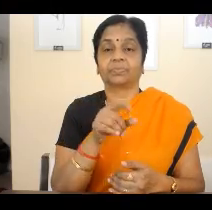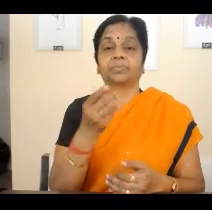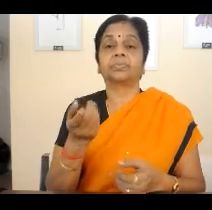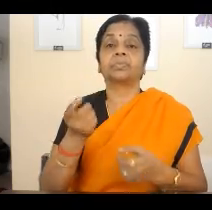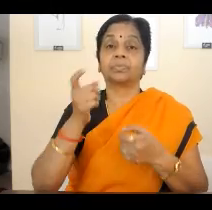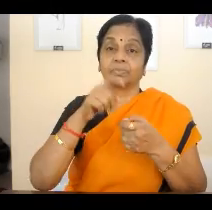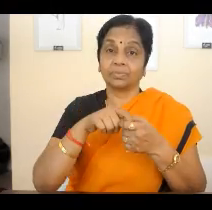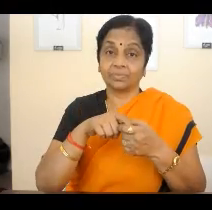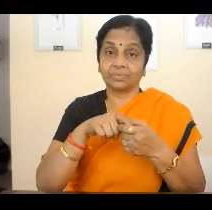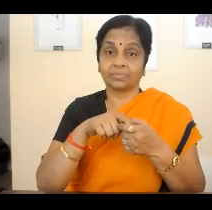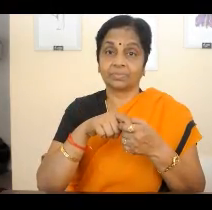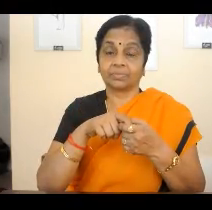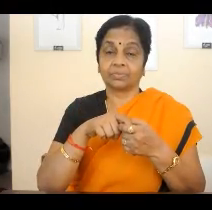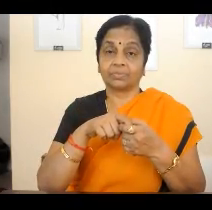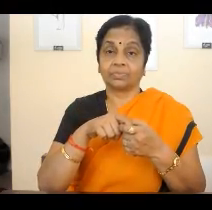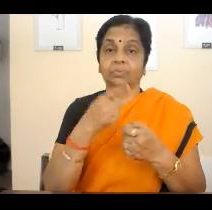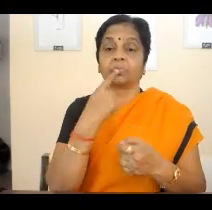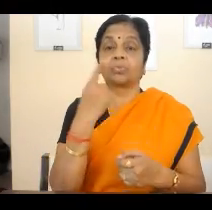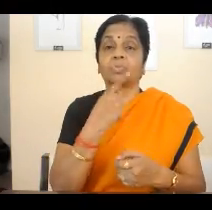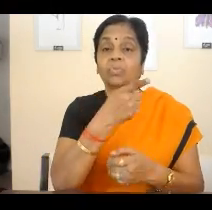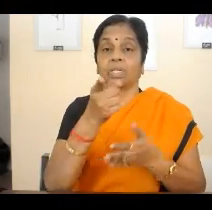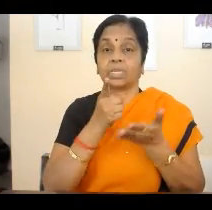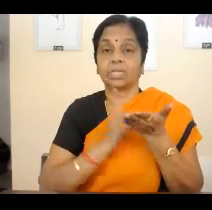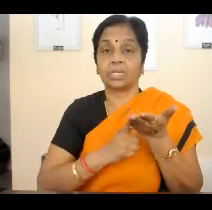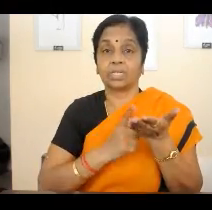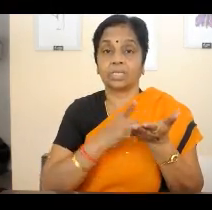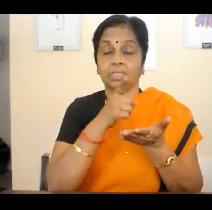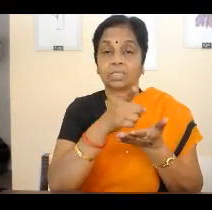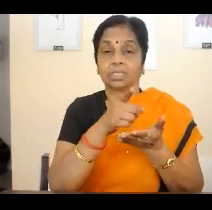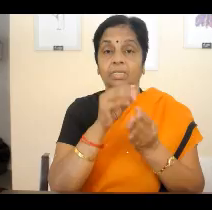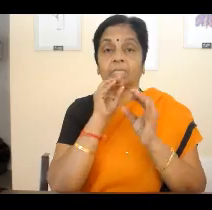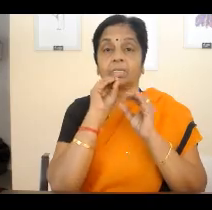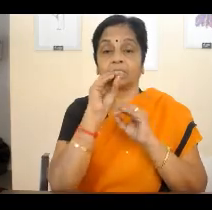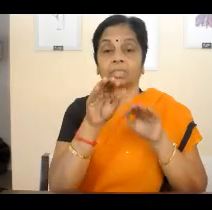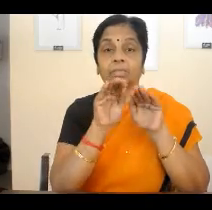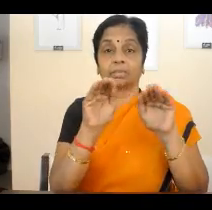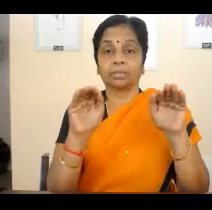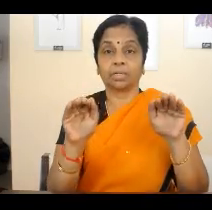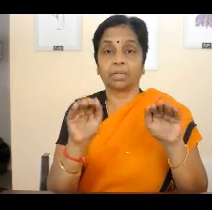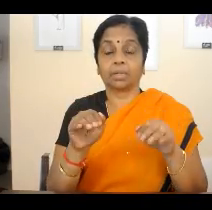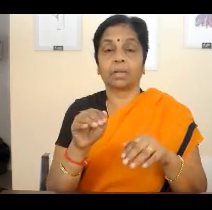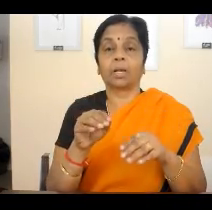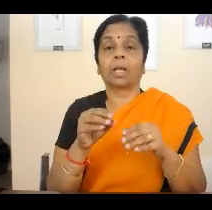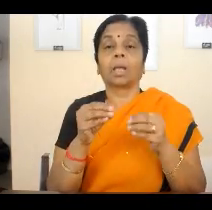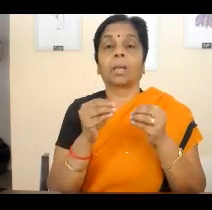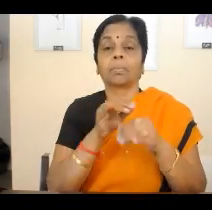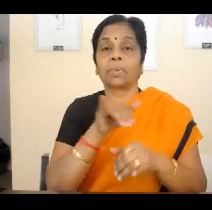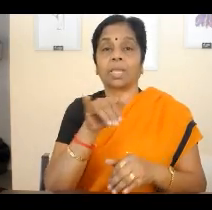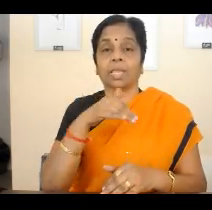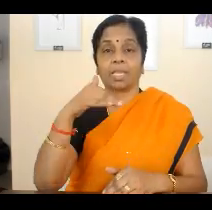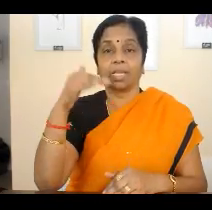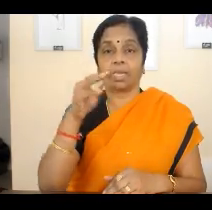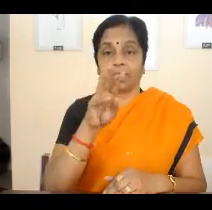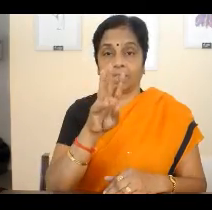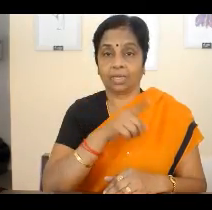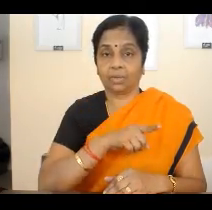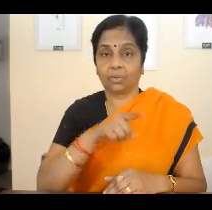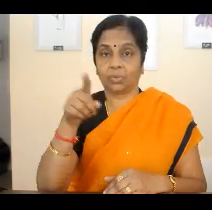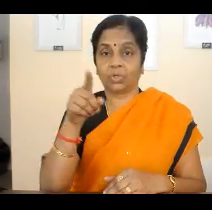including those teachers who teach children between age of 3 and 6.